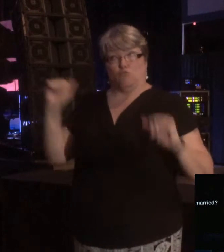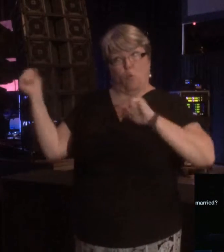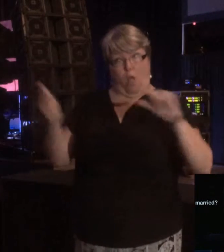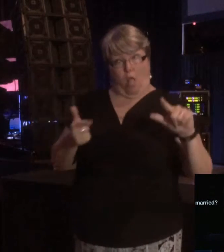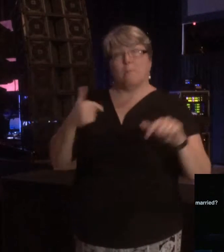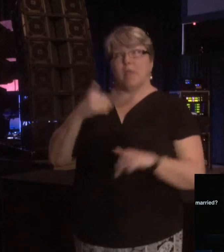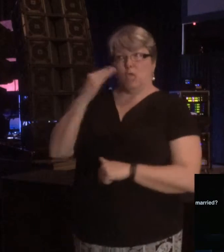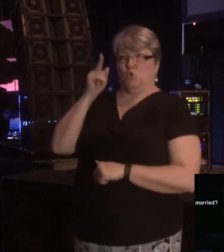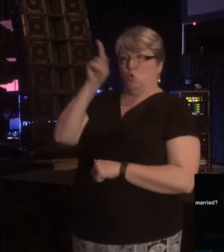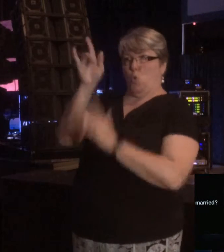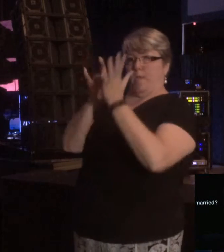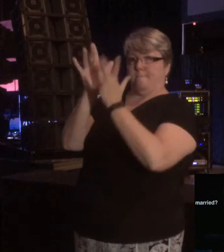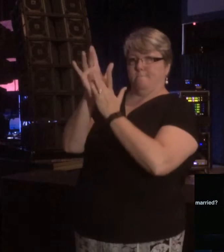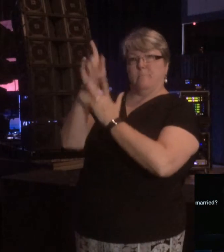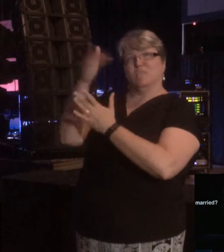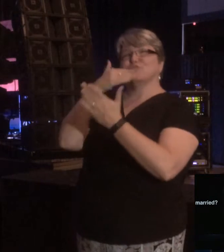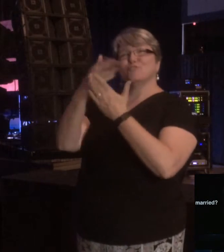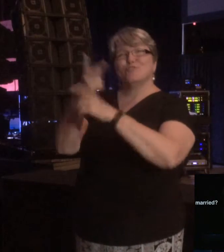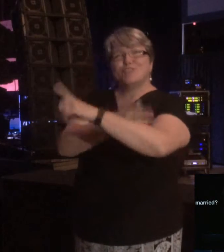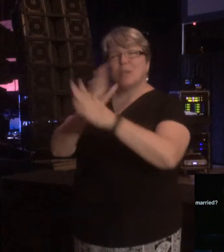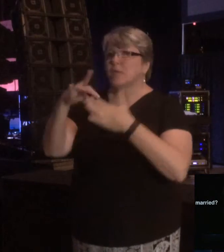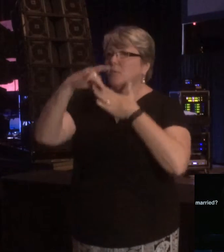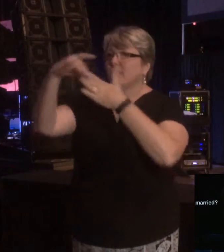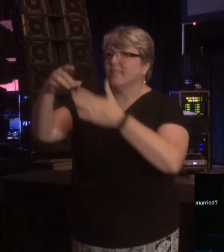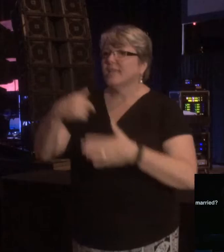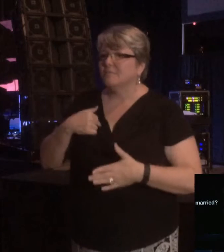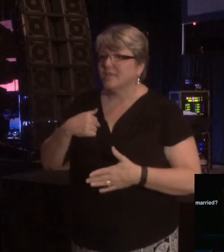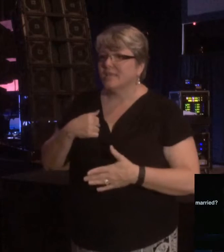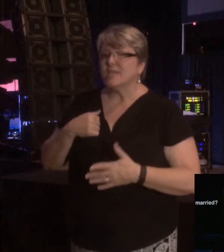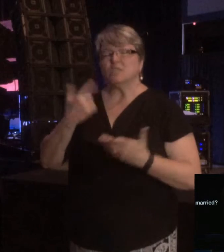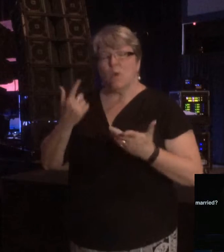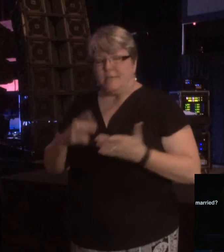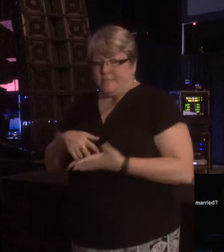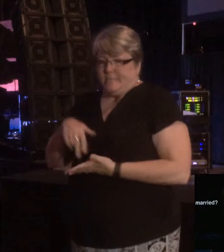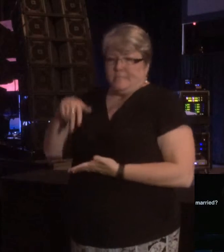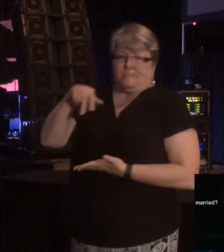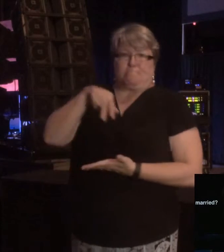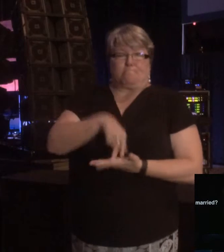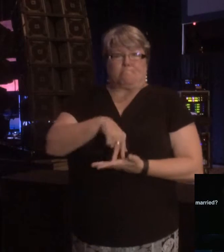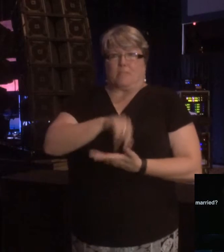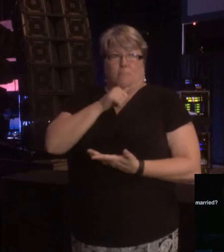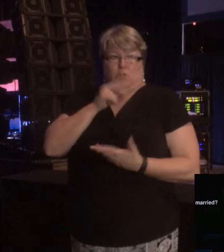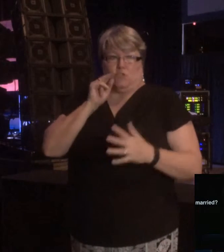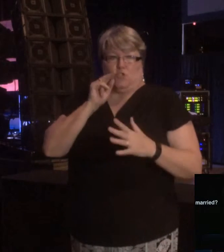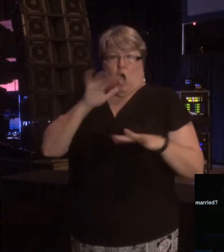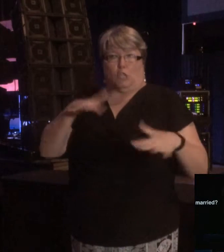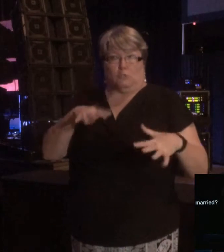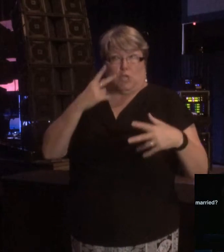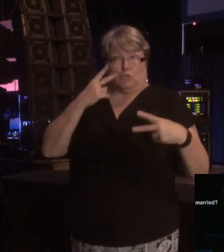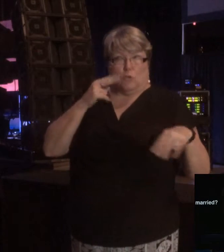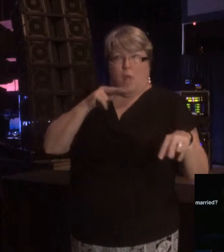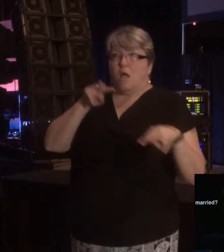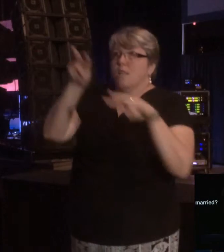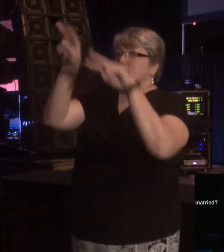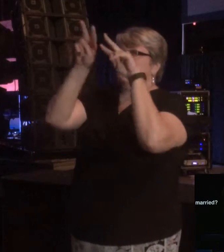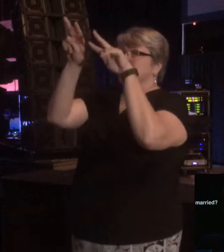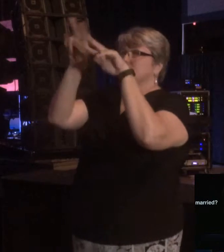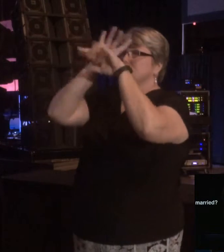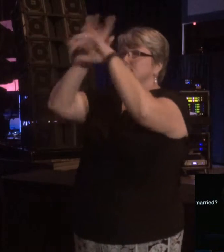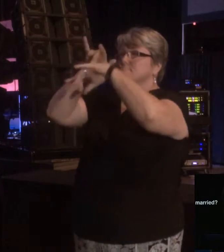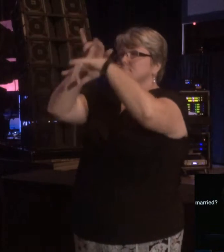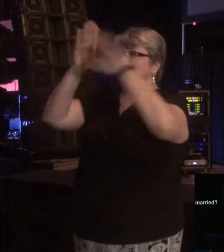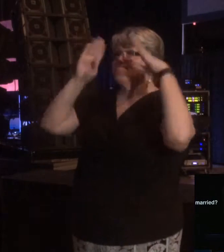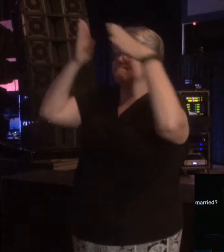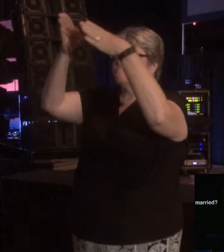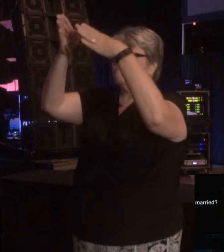close. And you just know that. And we had people. I mean, practically, we had people texting